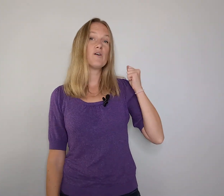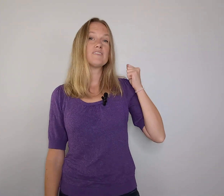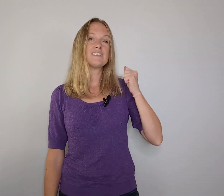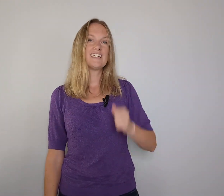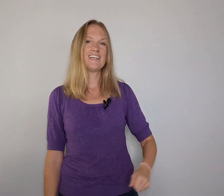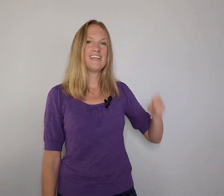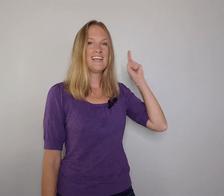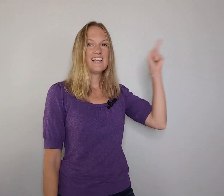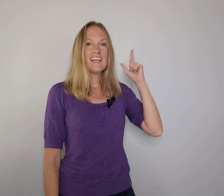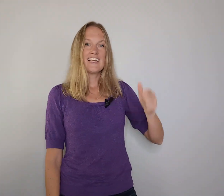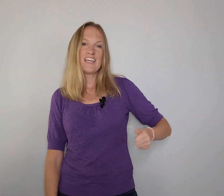won't.